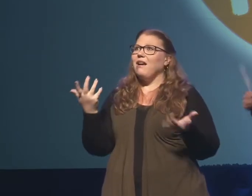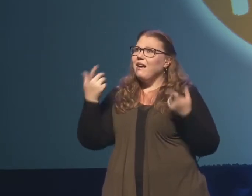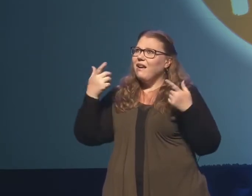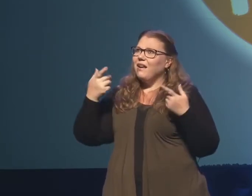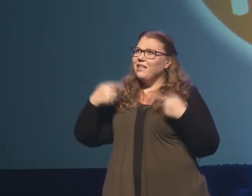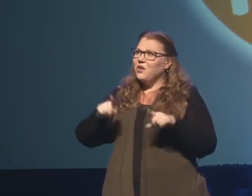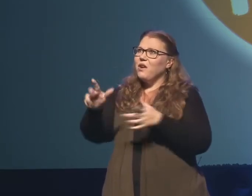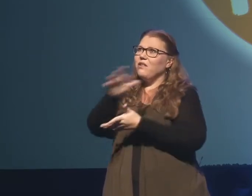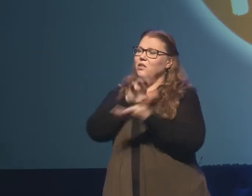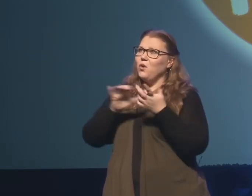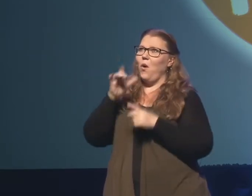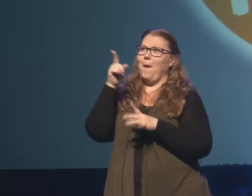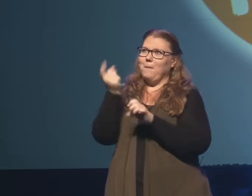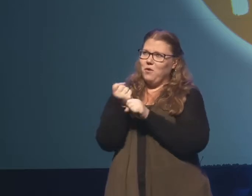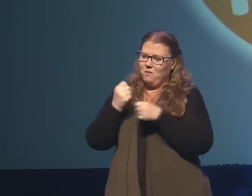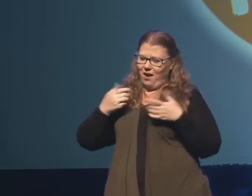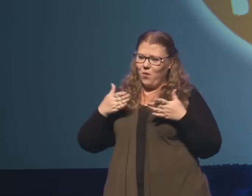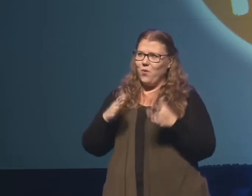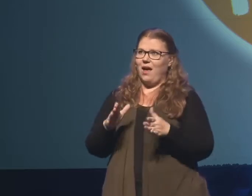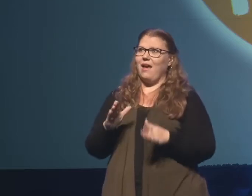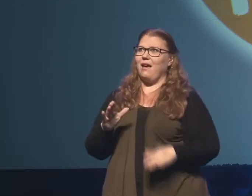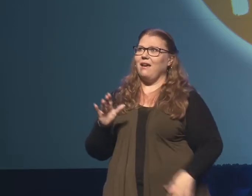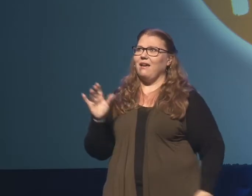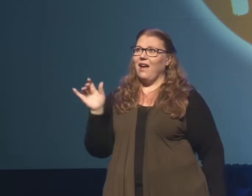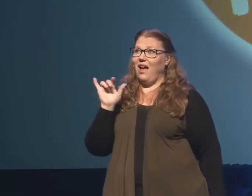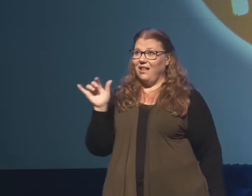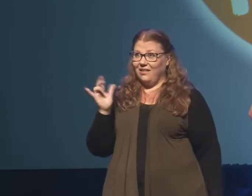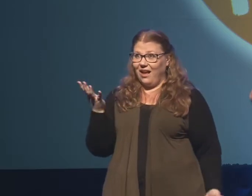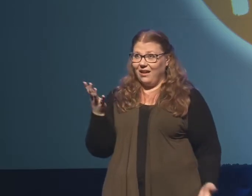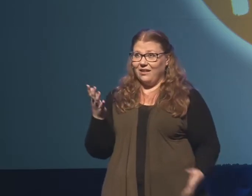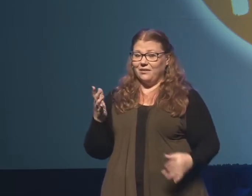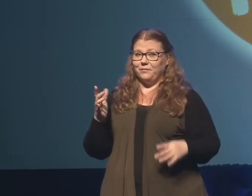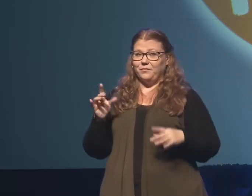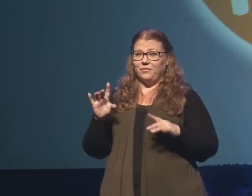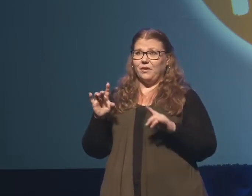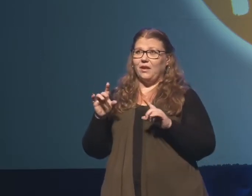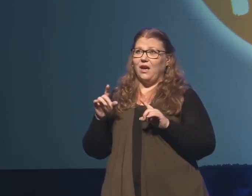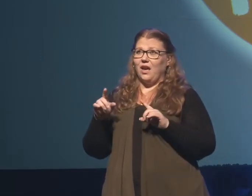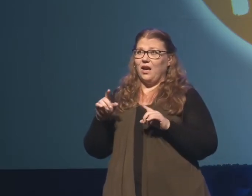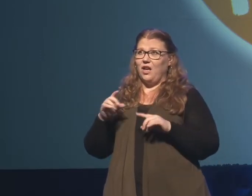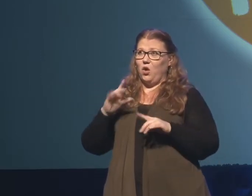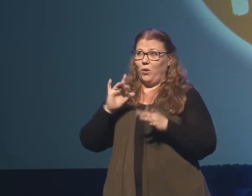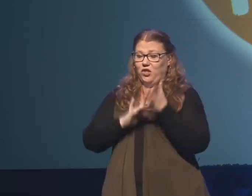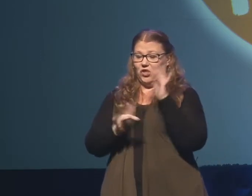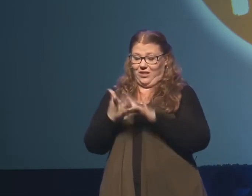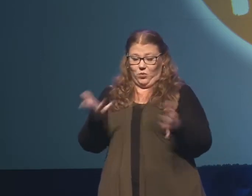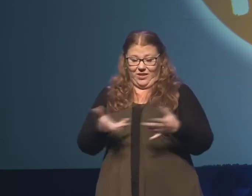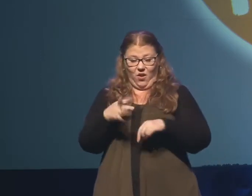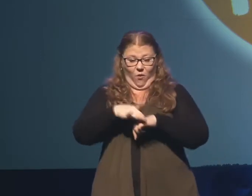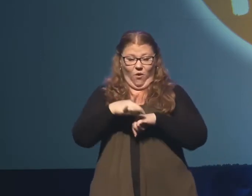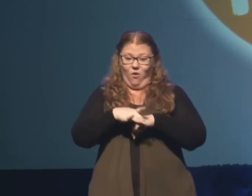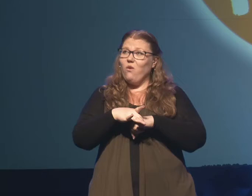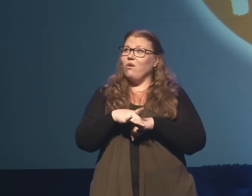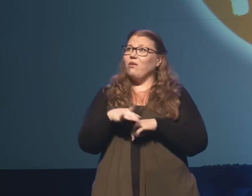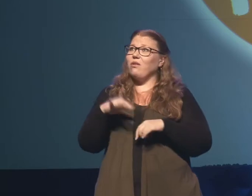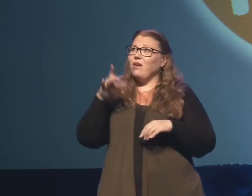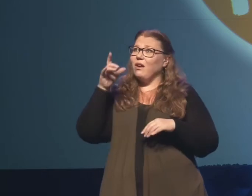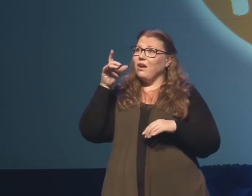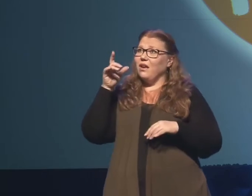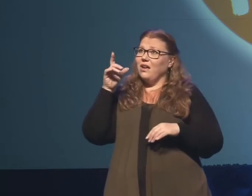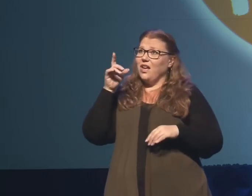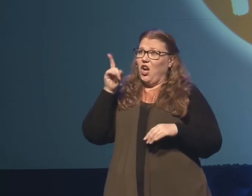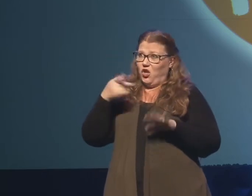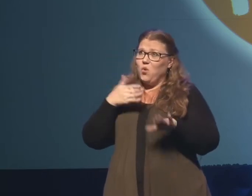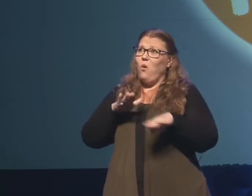storm, you make a way, just as in when you walked the planet, when Jesus walked the planet, you walked